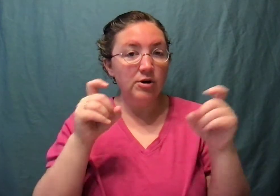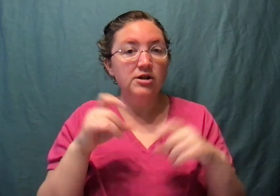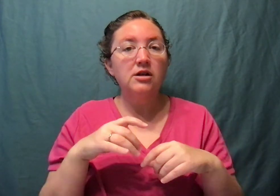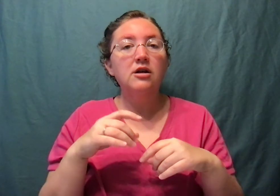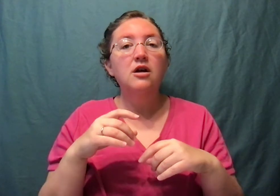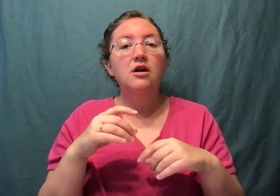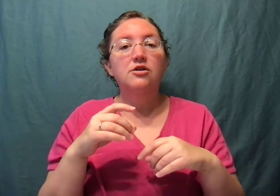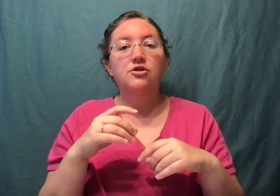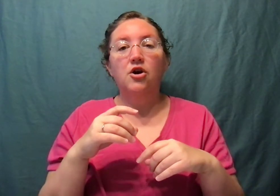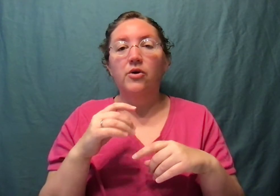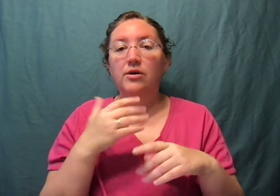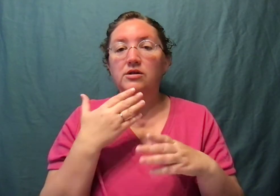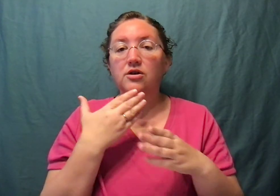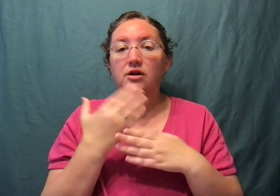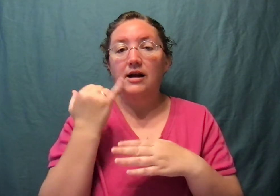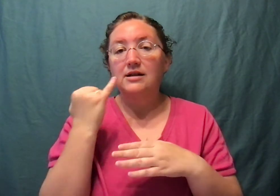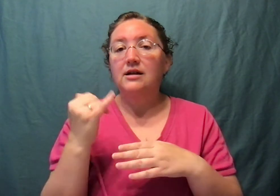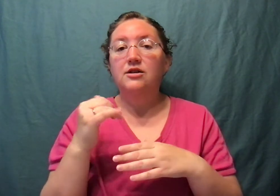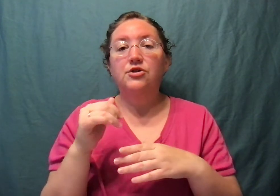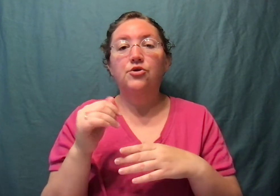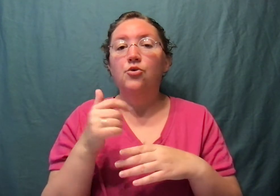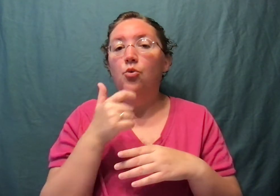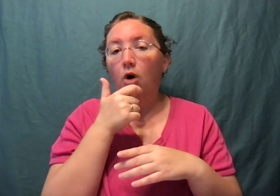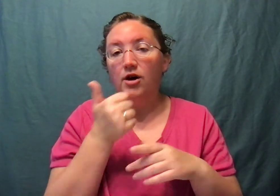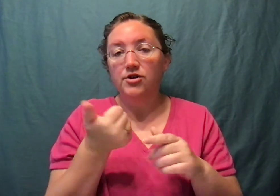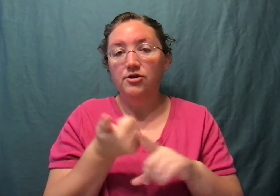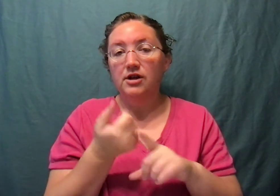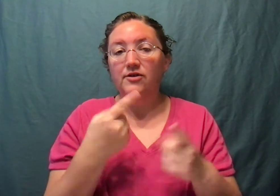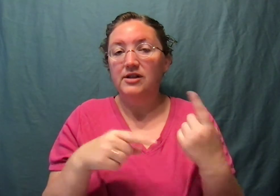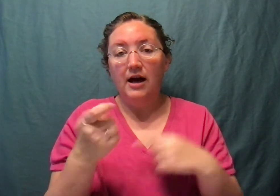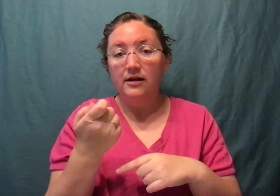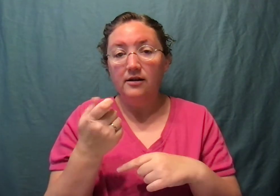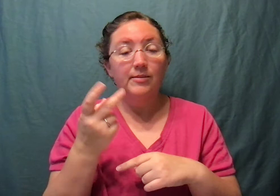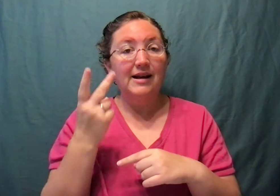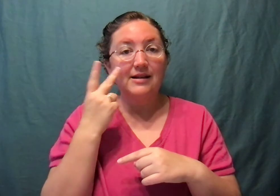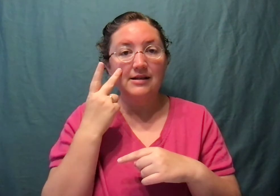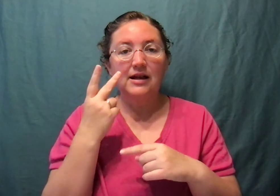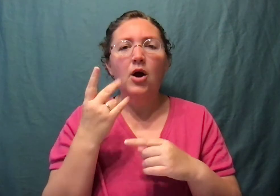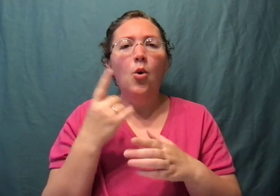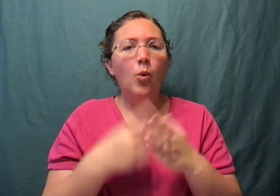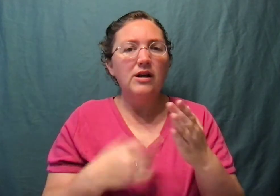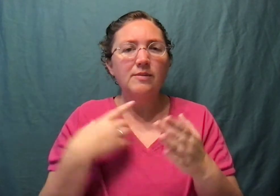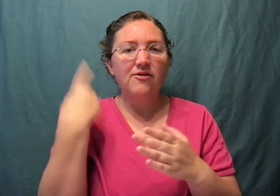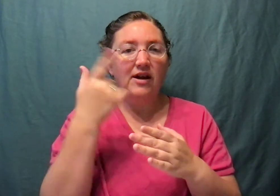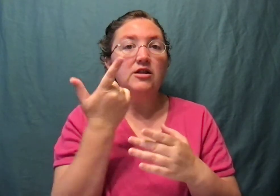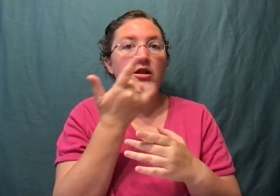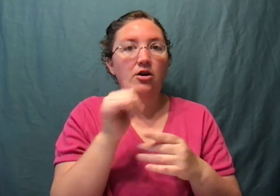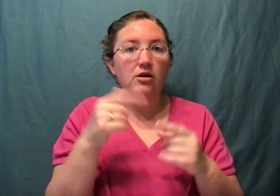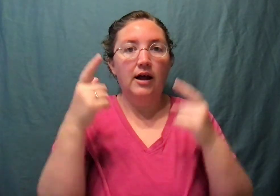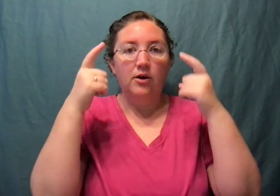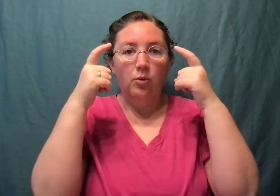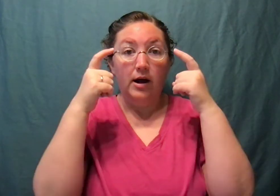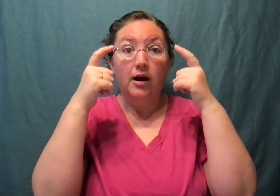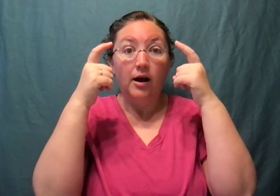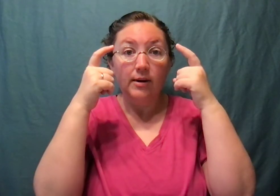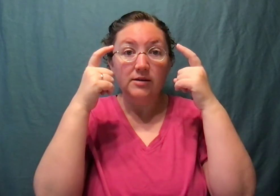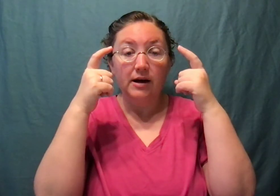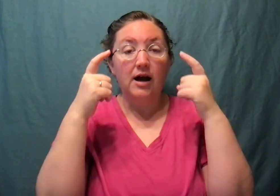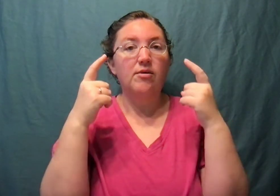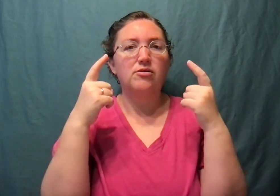expression, so it's a good idea to watch yourself sign a little bit and see, what does my face look like when I raise my eyebrows? Can